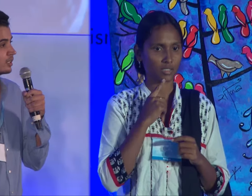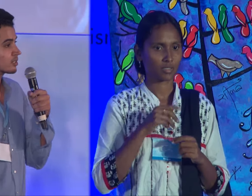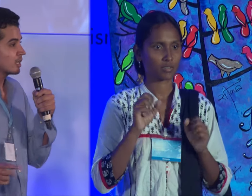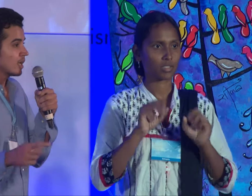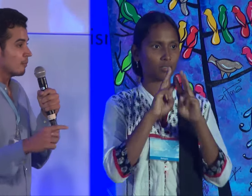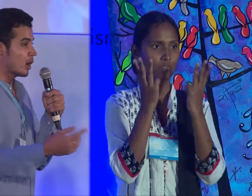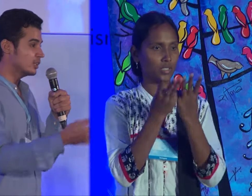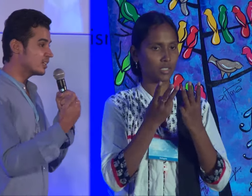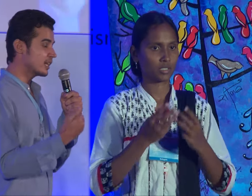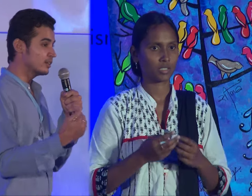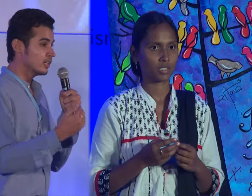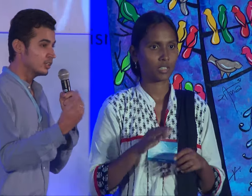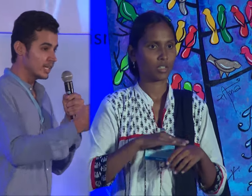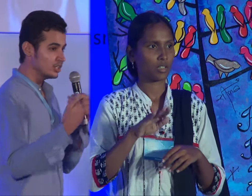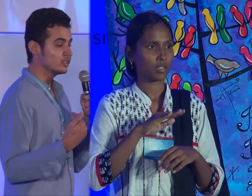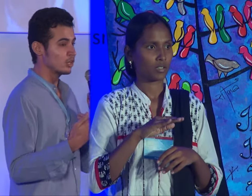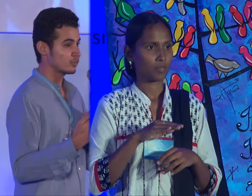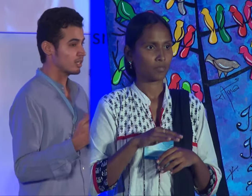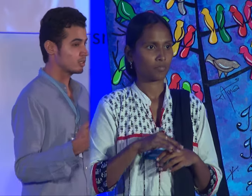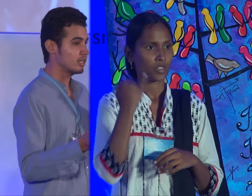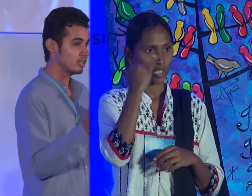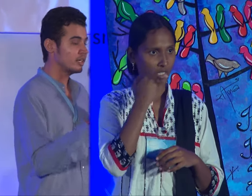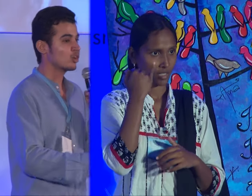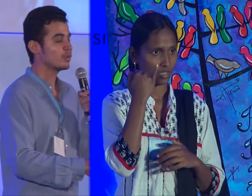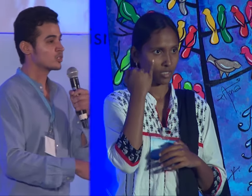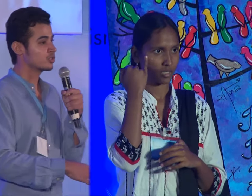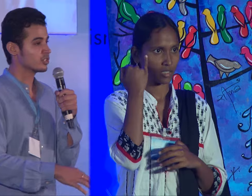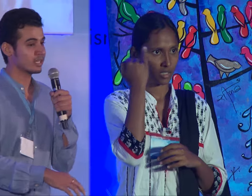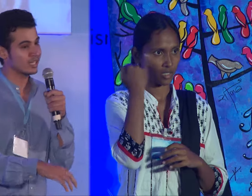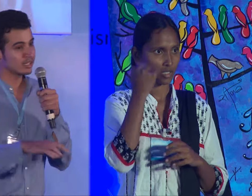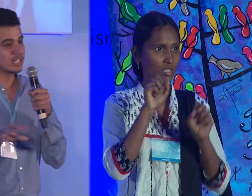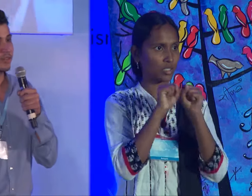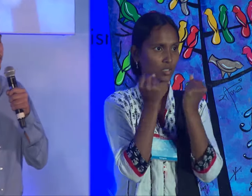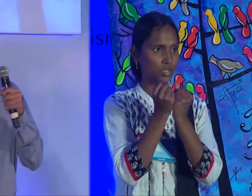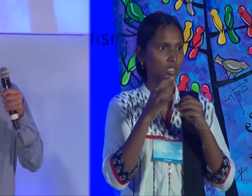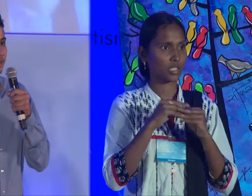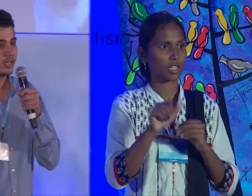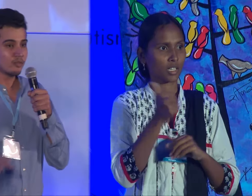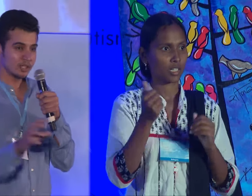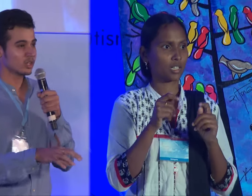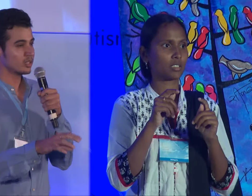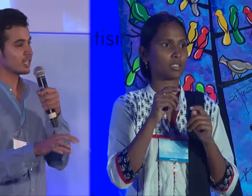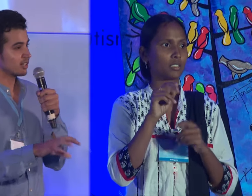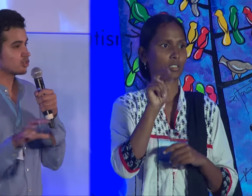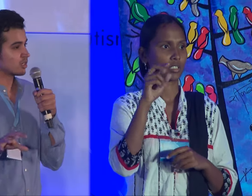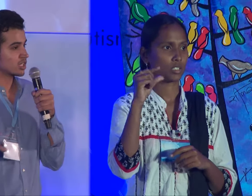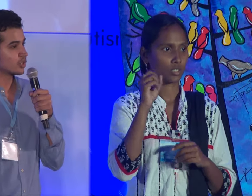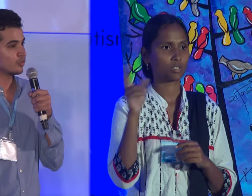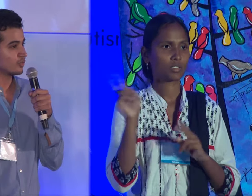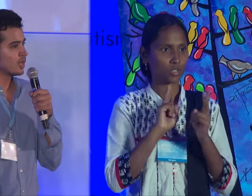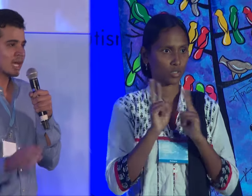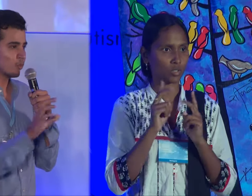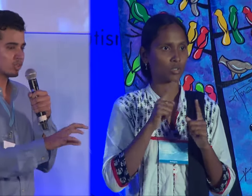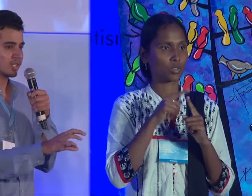able-bodied athletes. On the other hand, the Indian counterparts, the Indian Olympic Association and the Wrestling Federation of India, we talked to the Secretary Generals